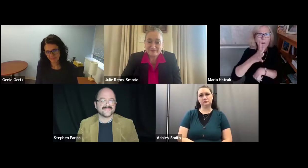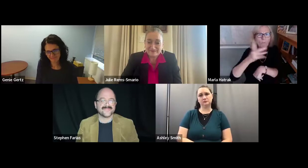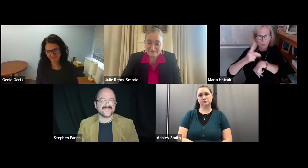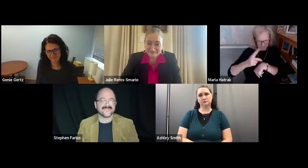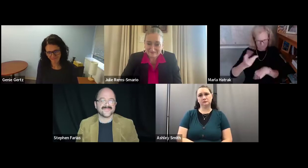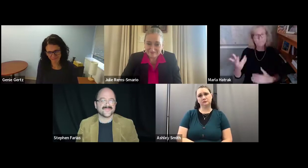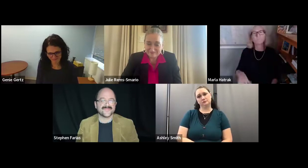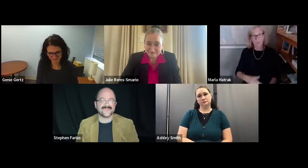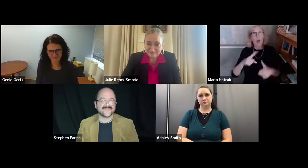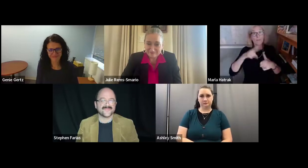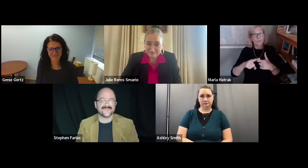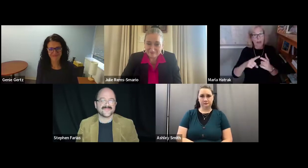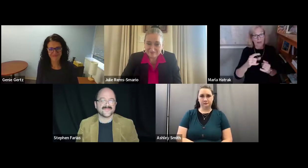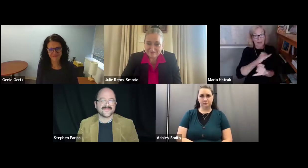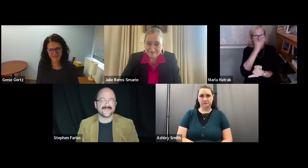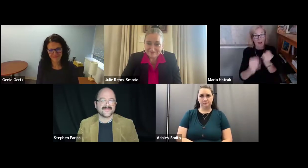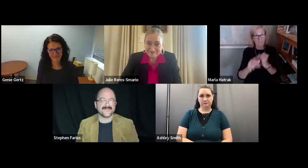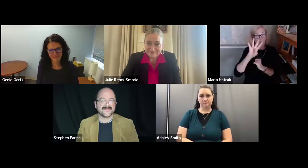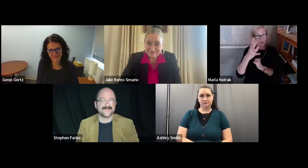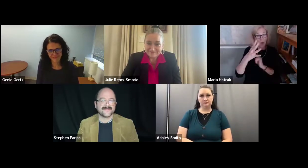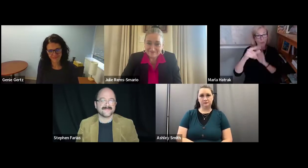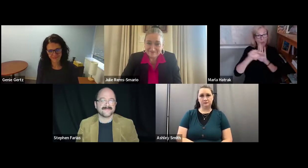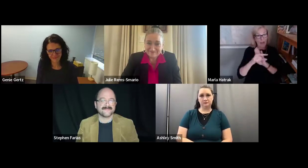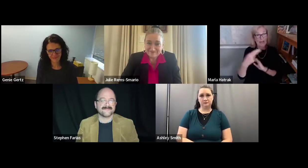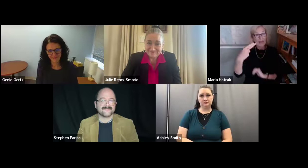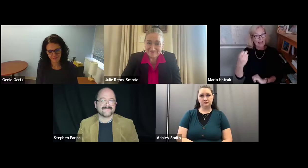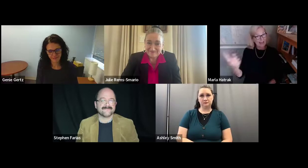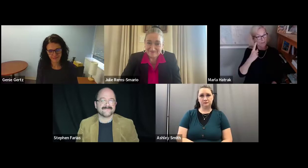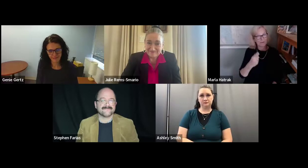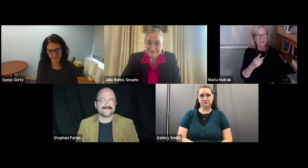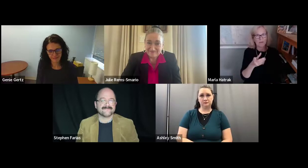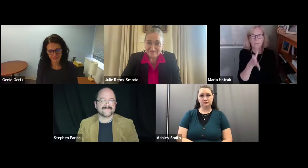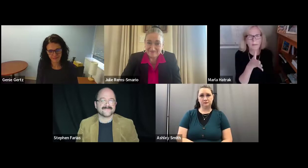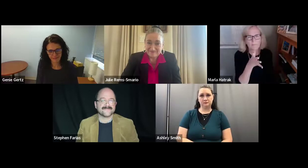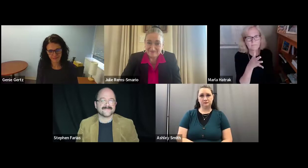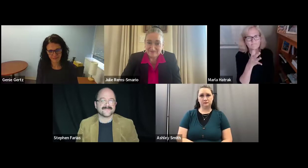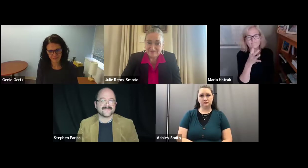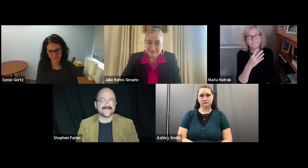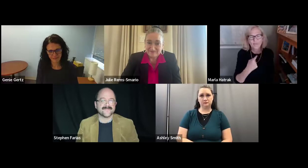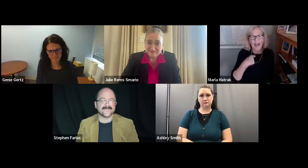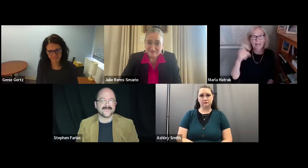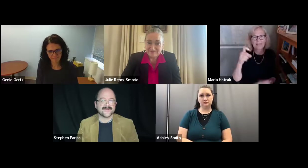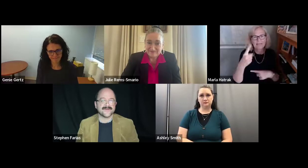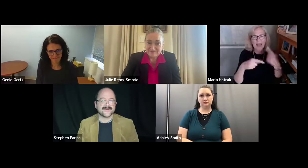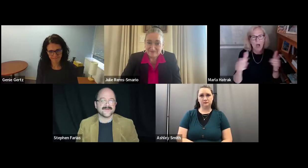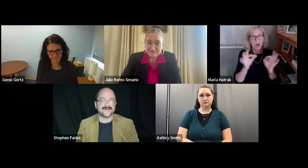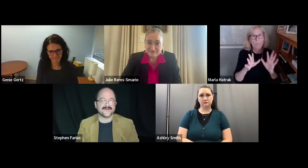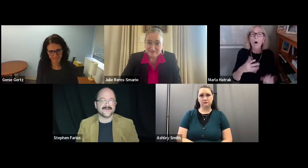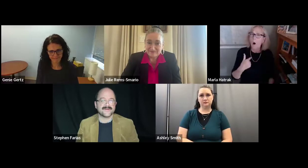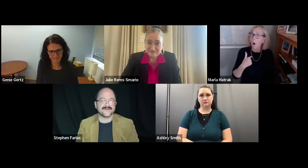like, nah, not necessary. And I'm doing my due diligence as a mother. At the end of fourth grade, he actually came up to me and he said, Mom, it's